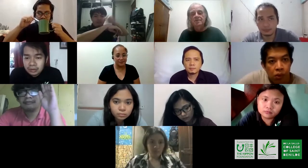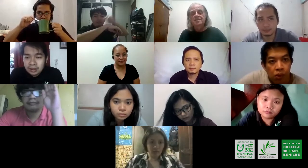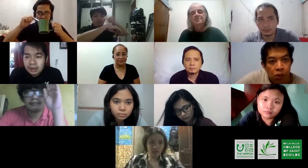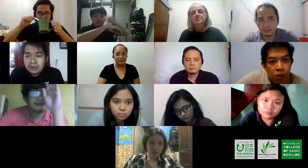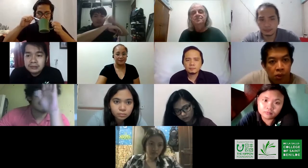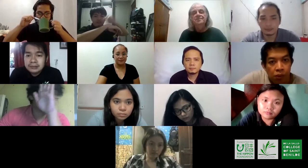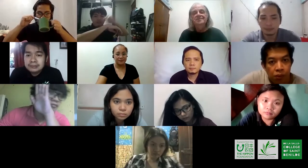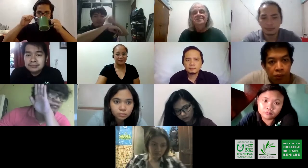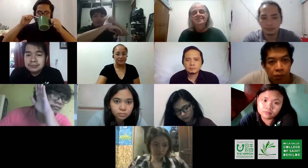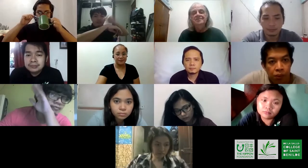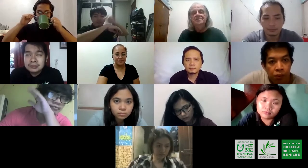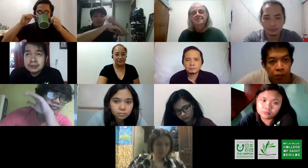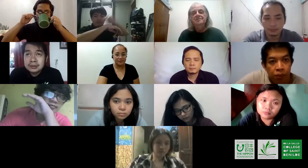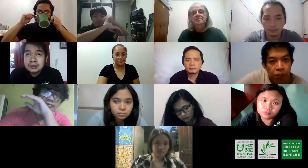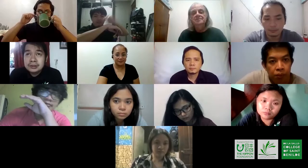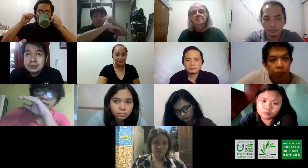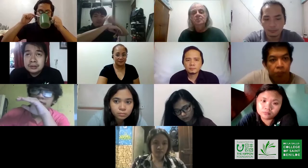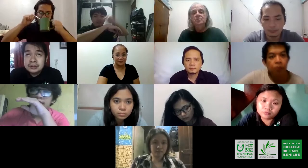Yes.